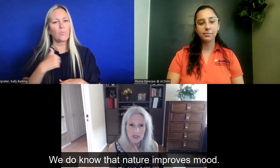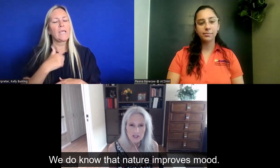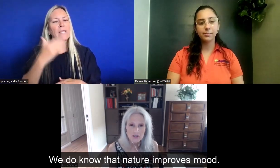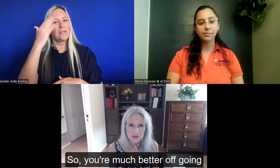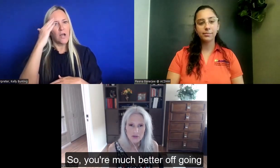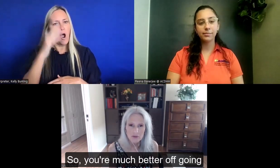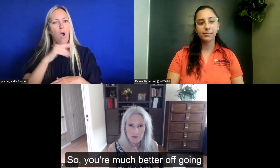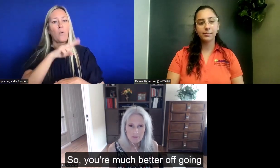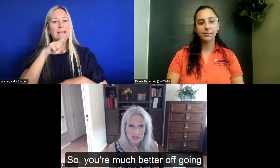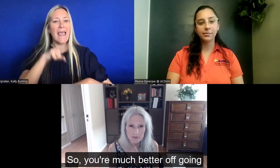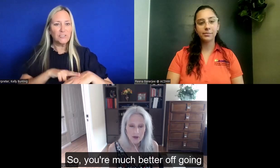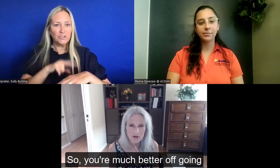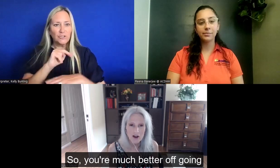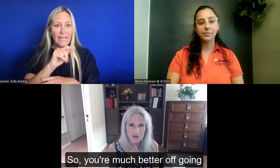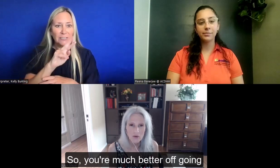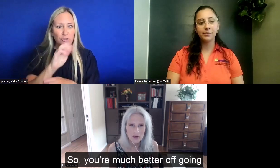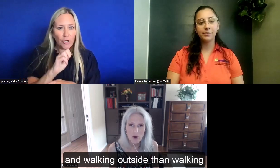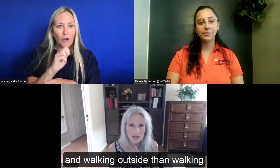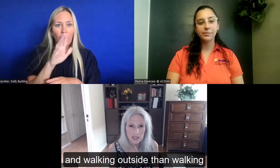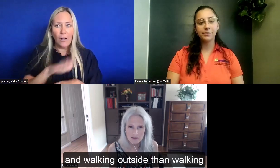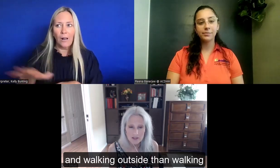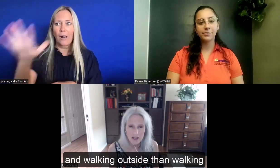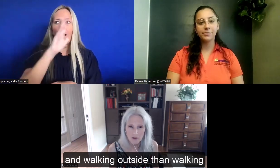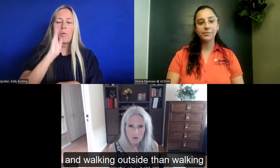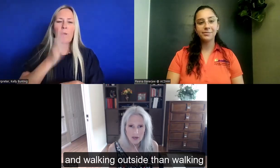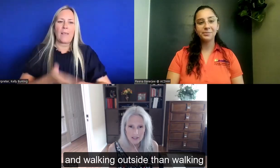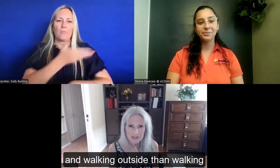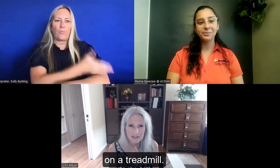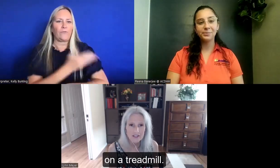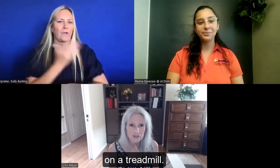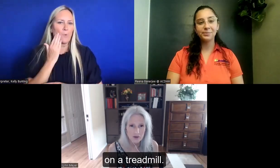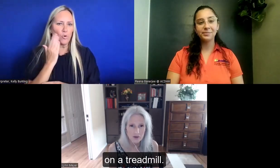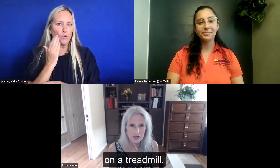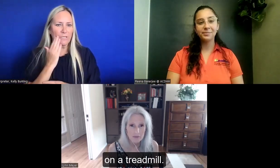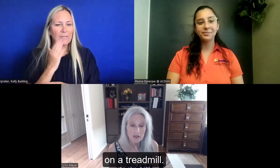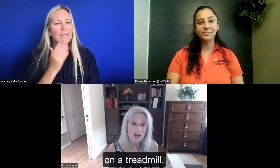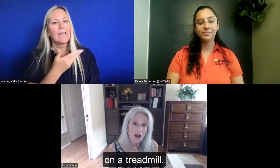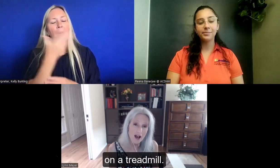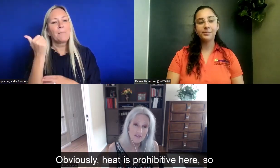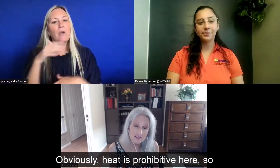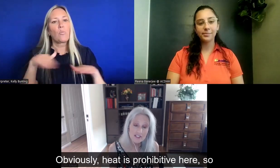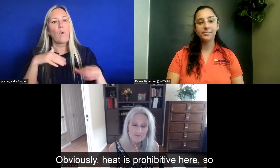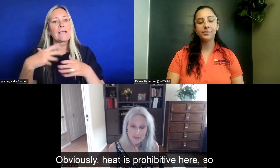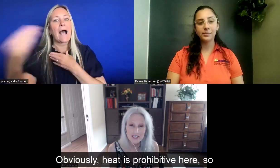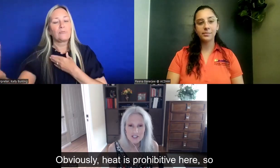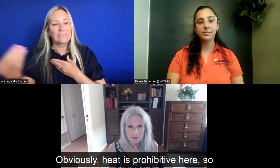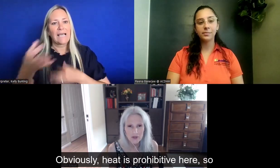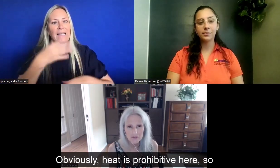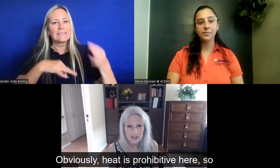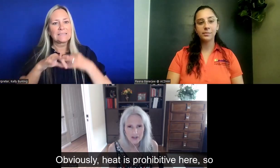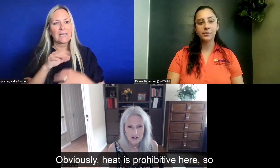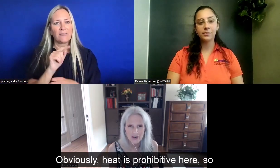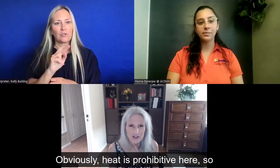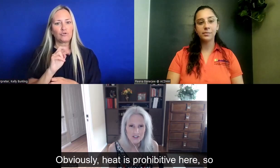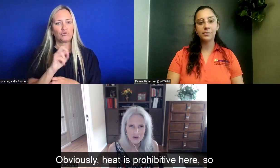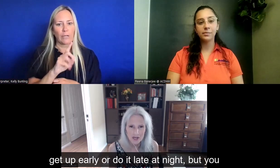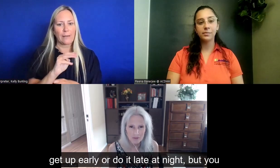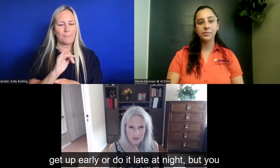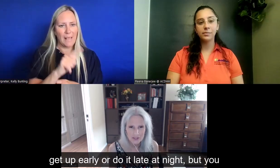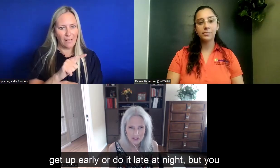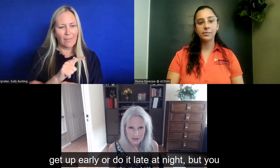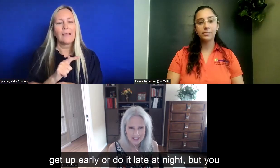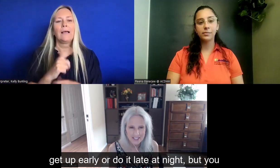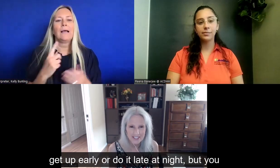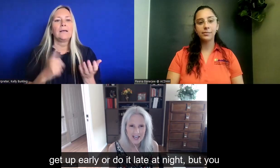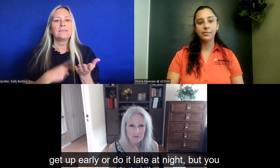mood. So you're much better off going and walking outside than walking in a treadmill. Obviously, heat is prohibitive here. So get up